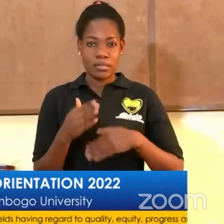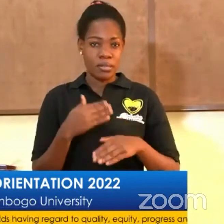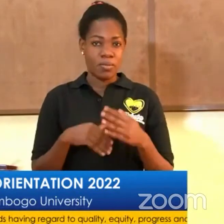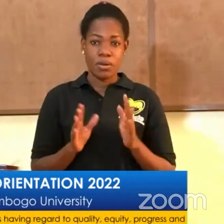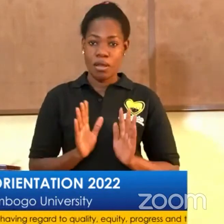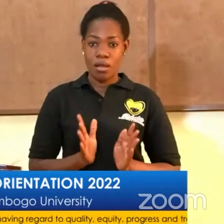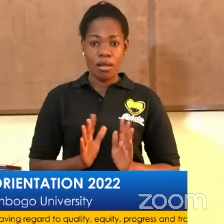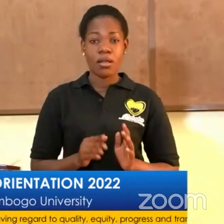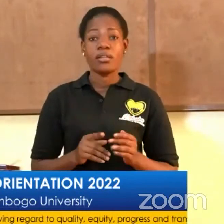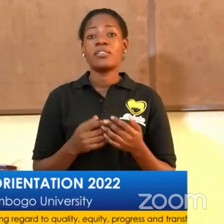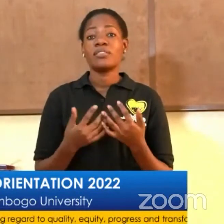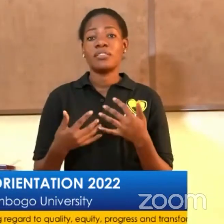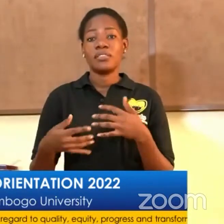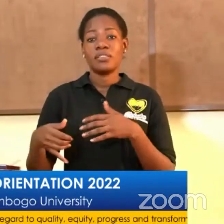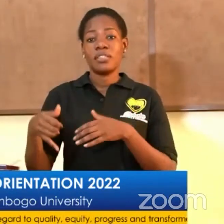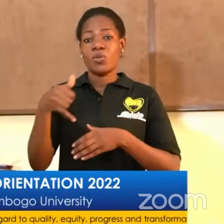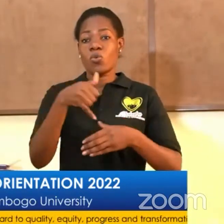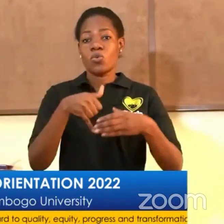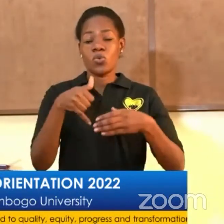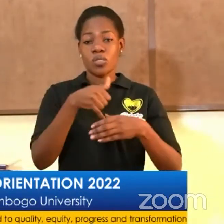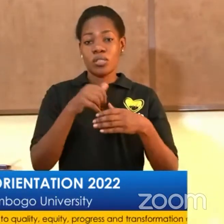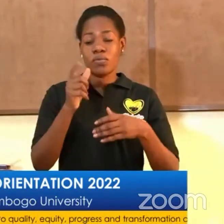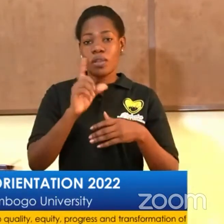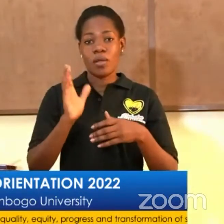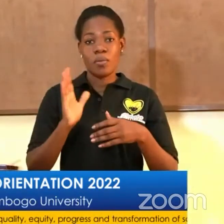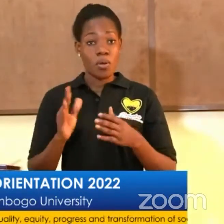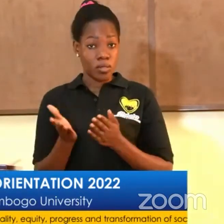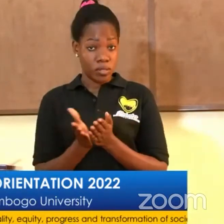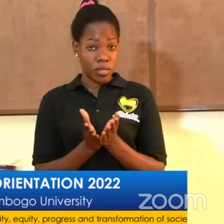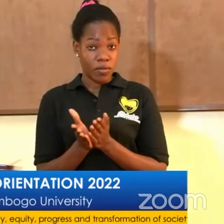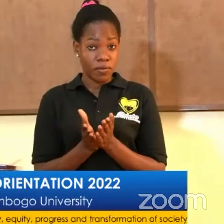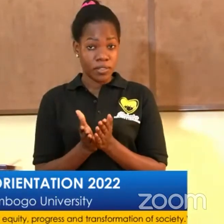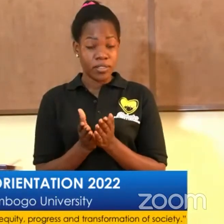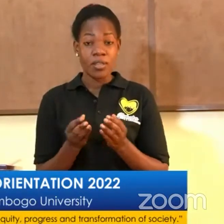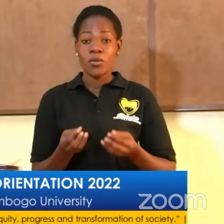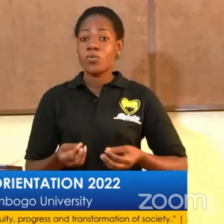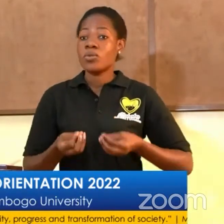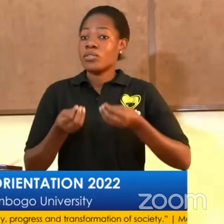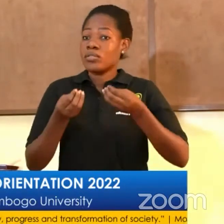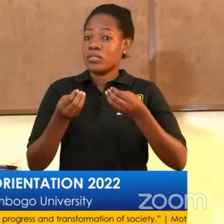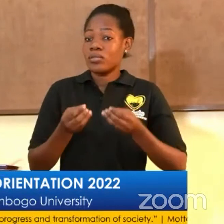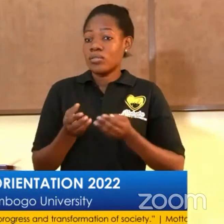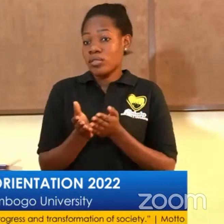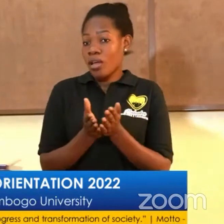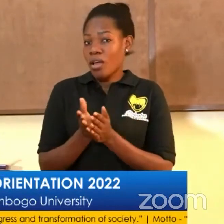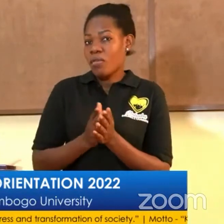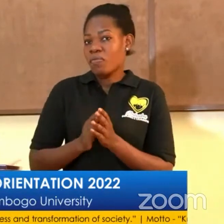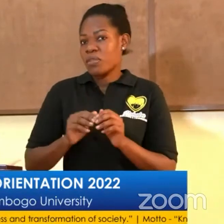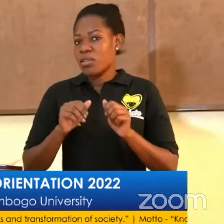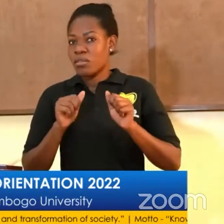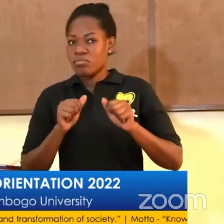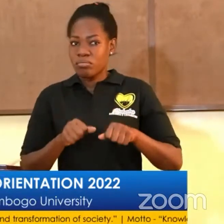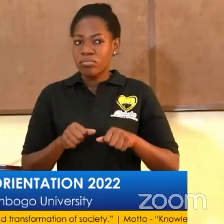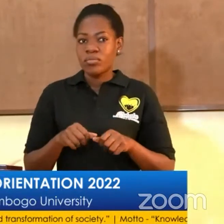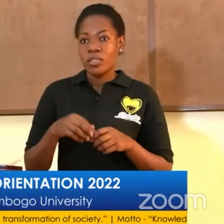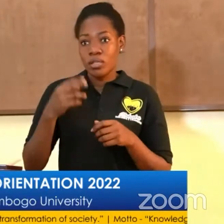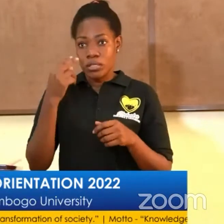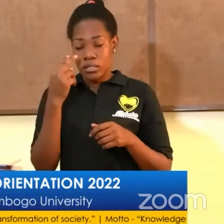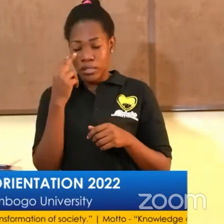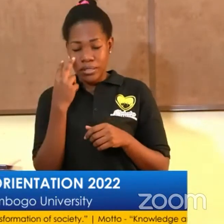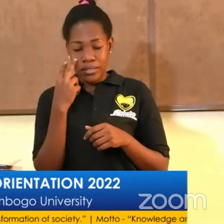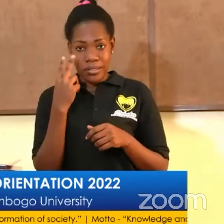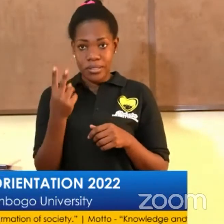is inclusive library service. We serve those who are able, those who can see, those who are